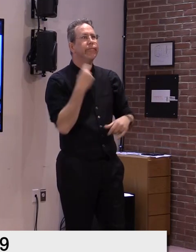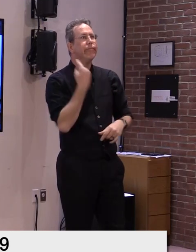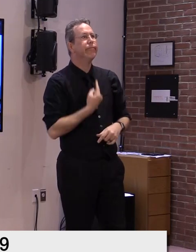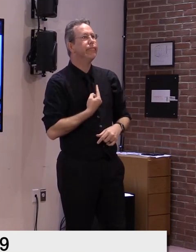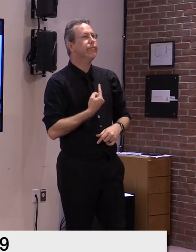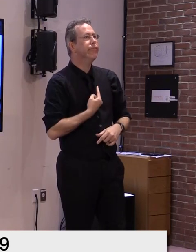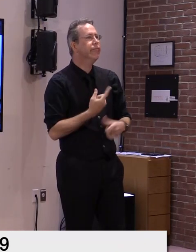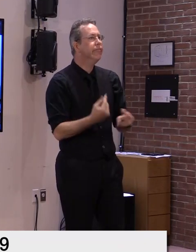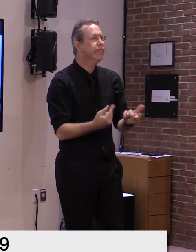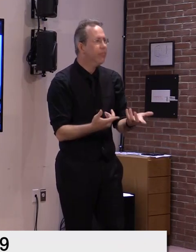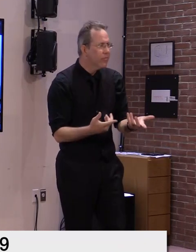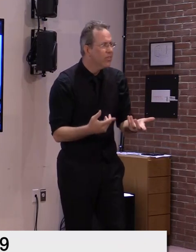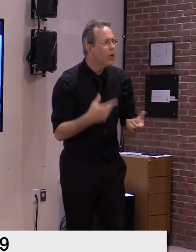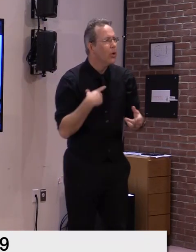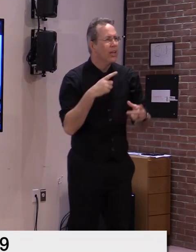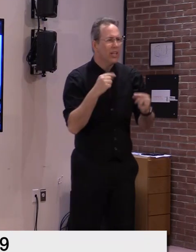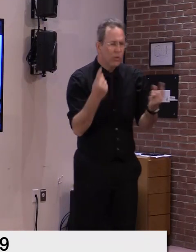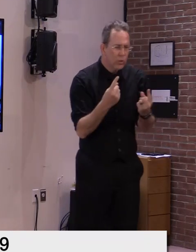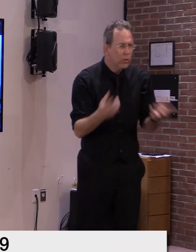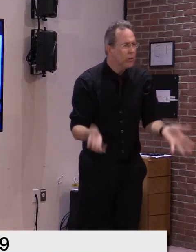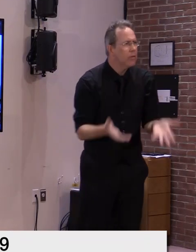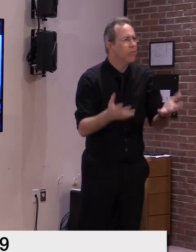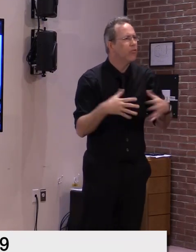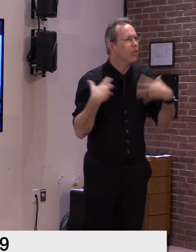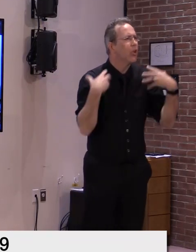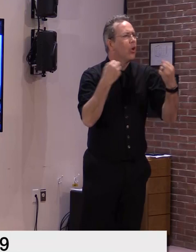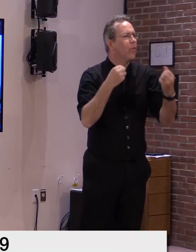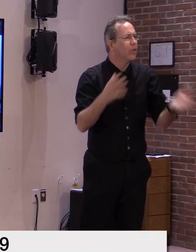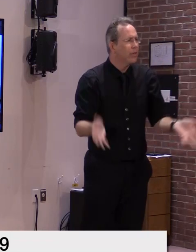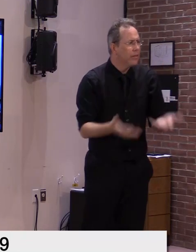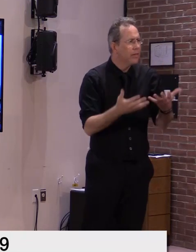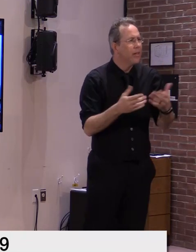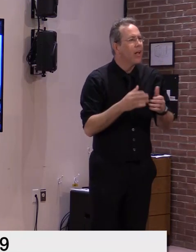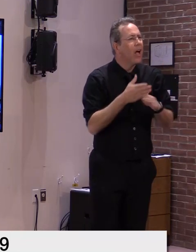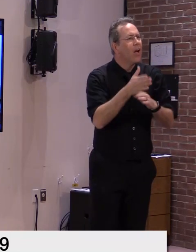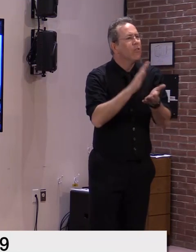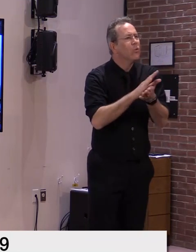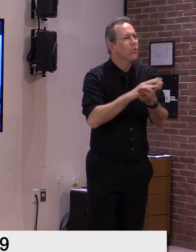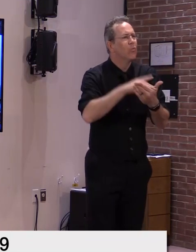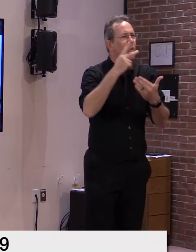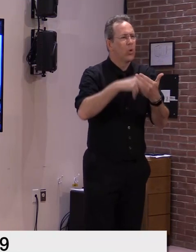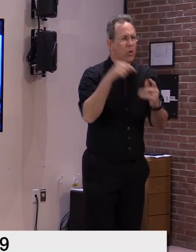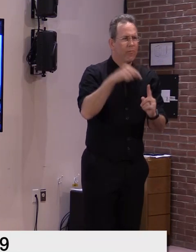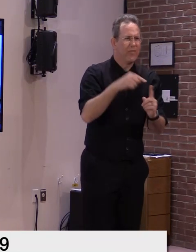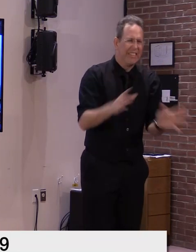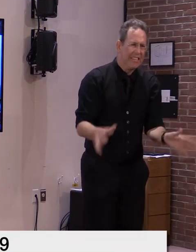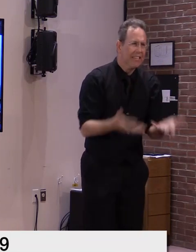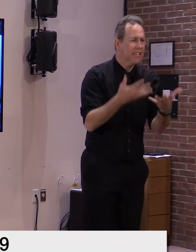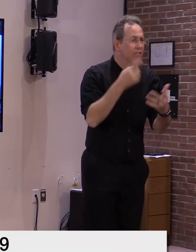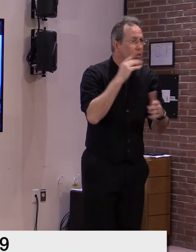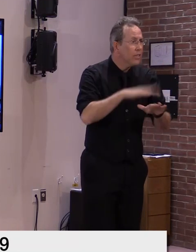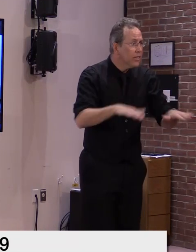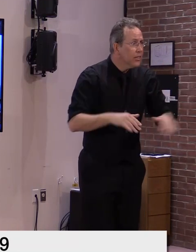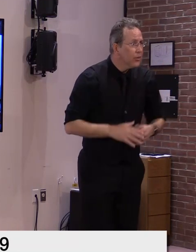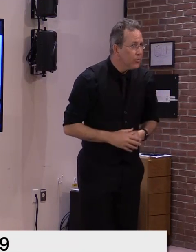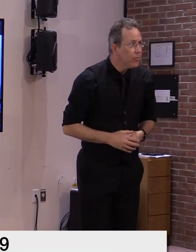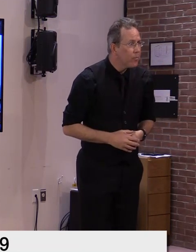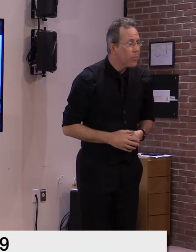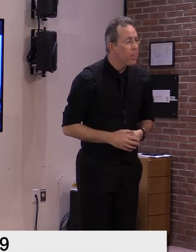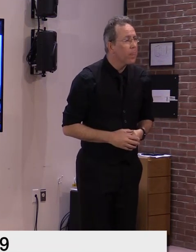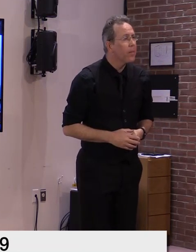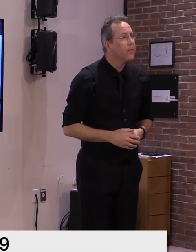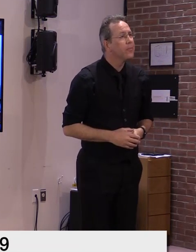got to strengthen our after-school program as well. With all of those factors in mind, the especially difficult year that we have